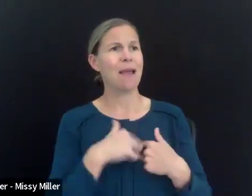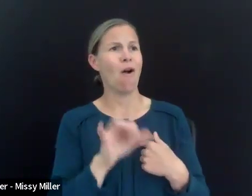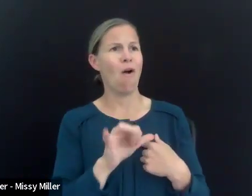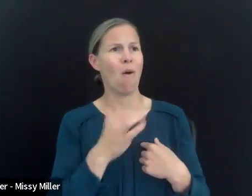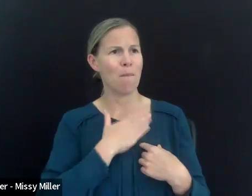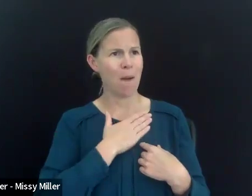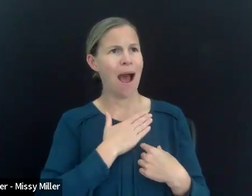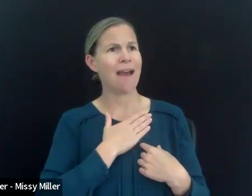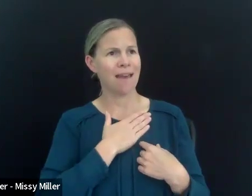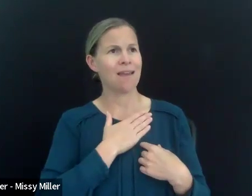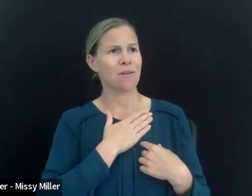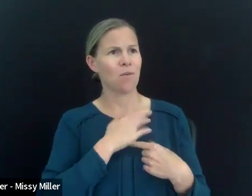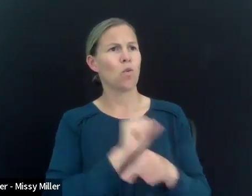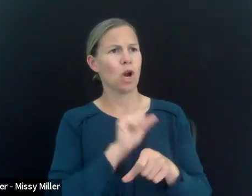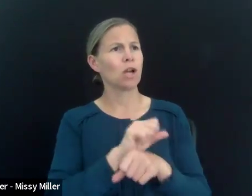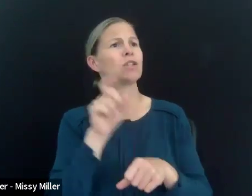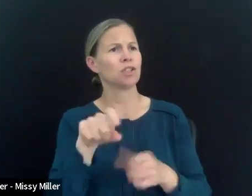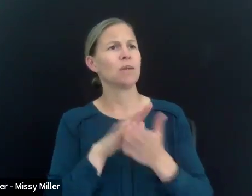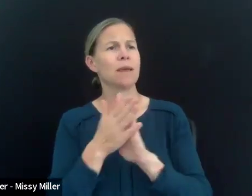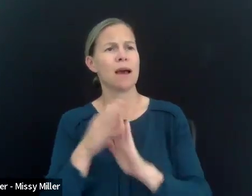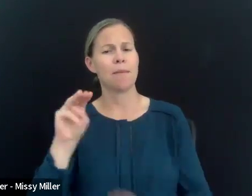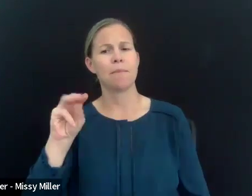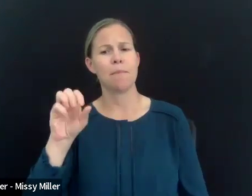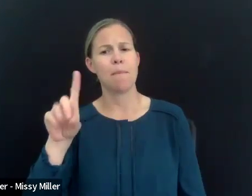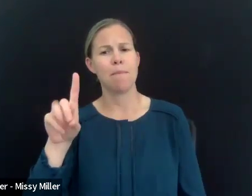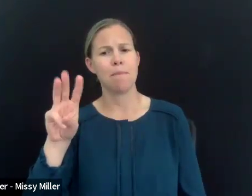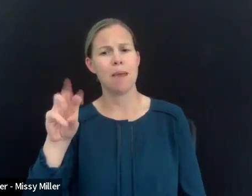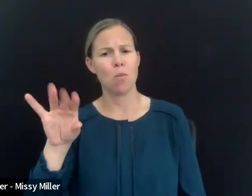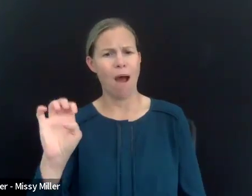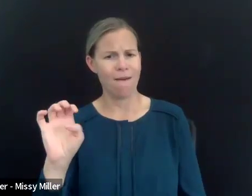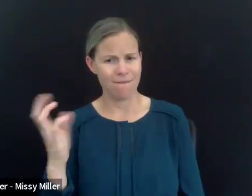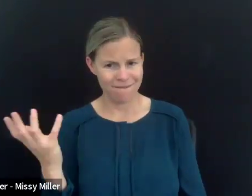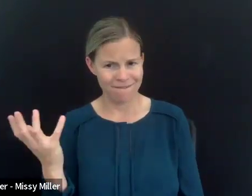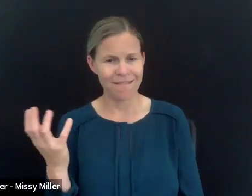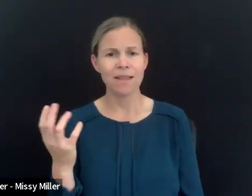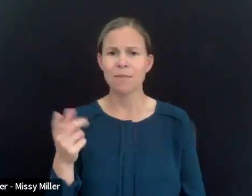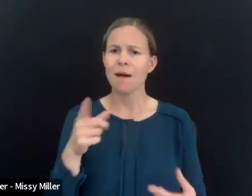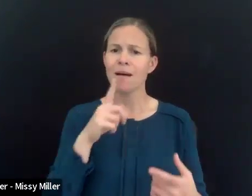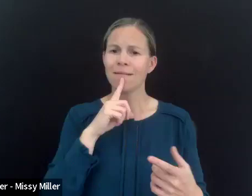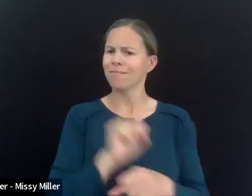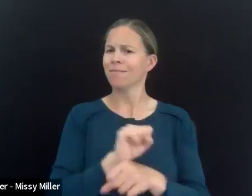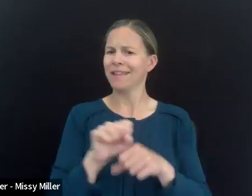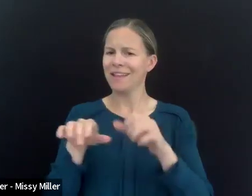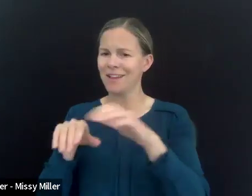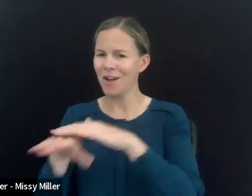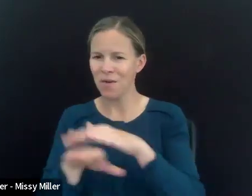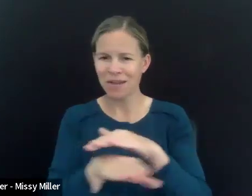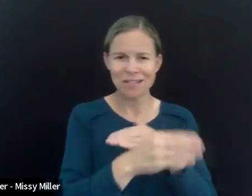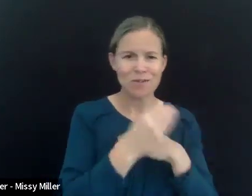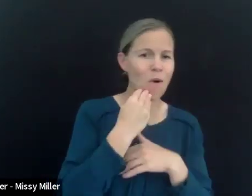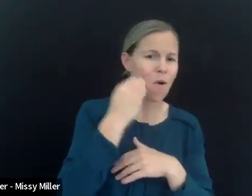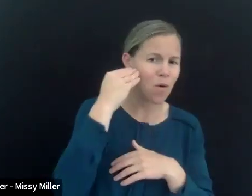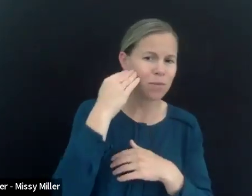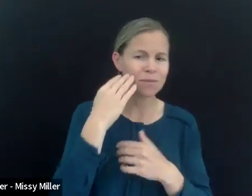doing. And I always thought that was going to look like having a little old school doctor bag and going to people's homes. And once I realized like, that's not how this goes,